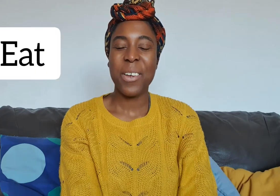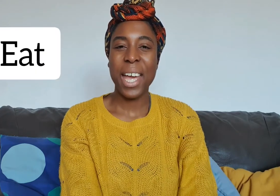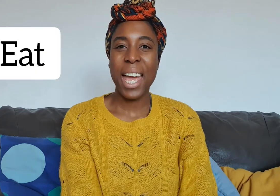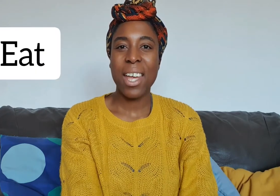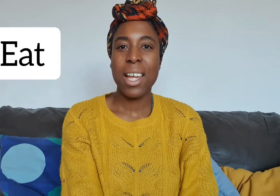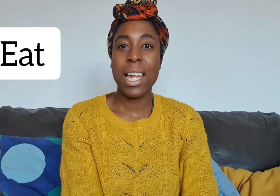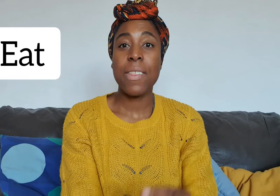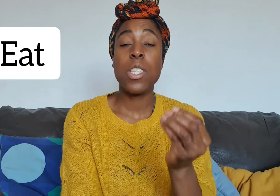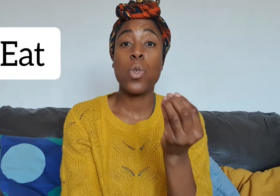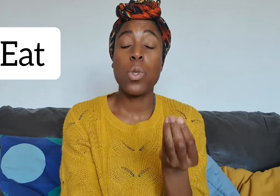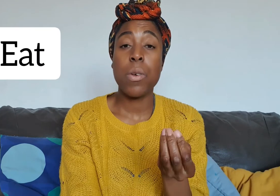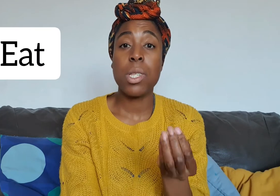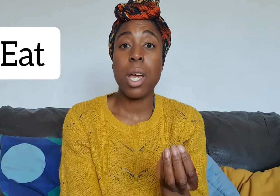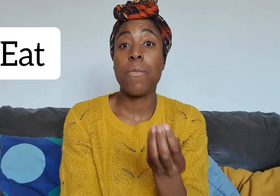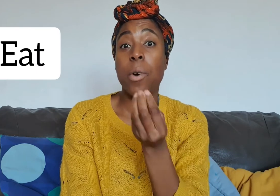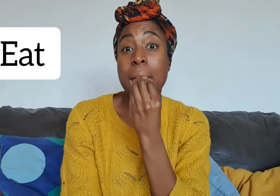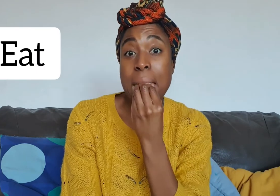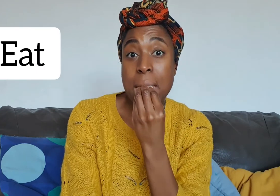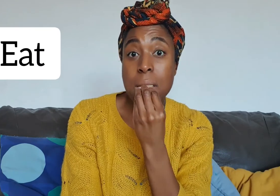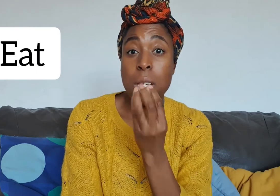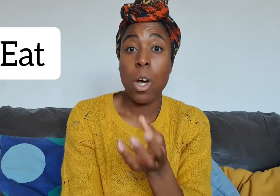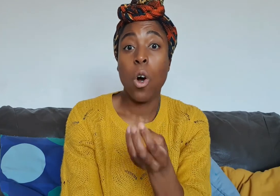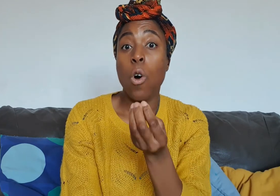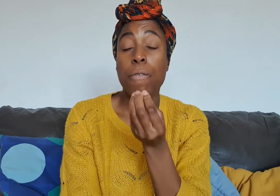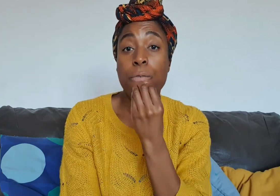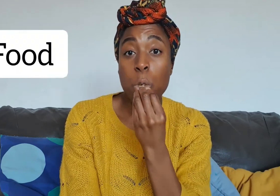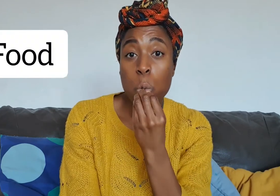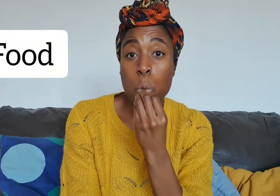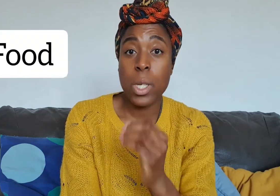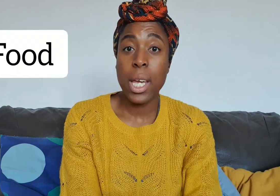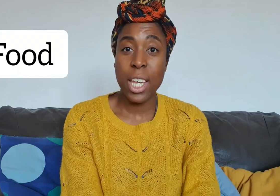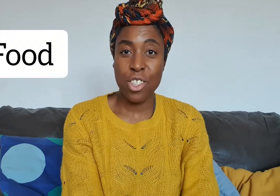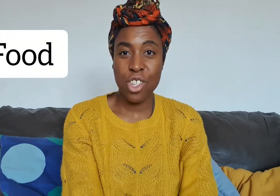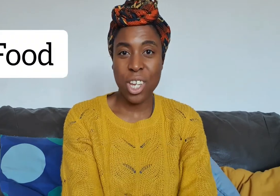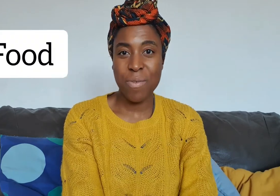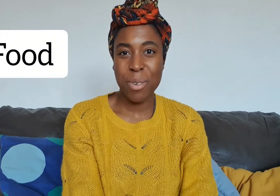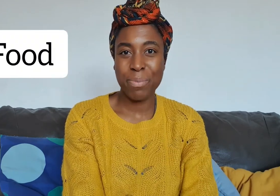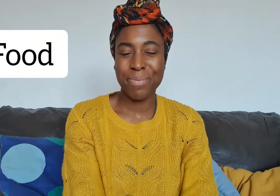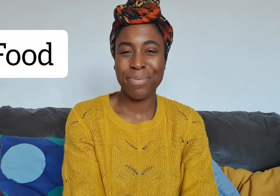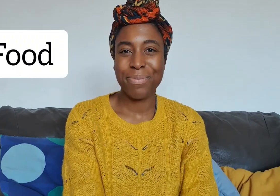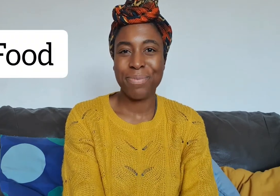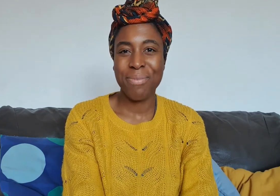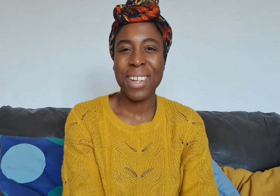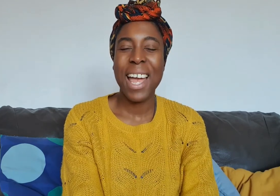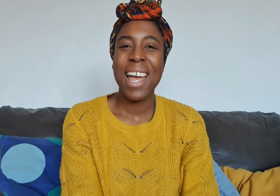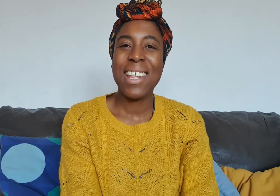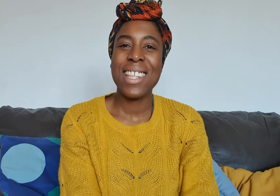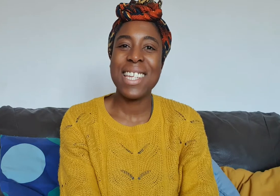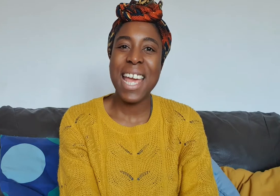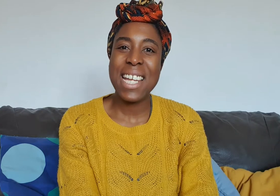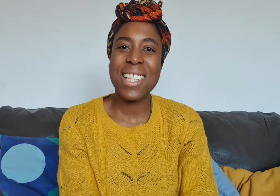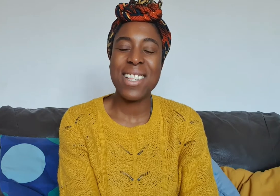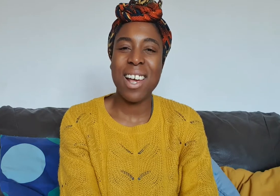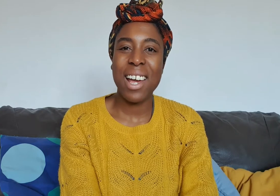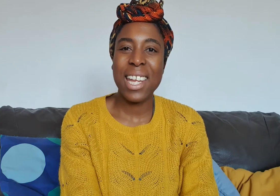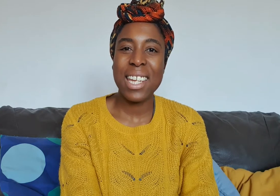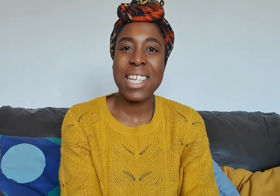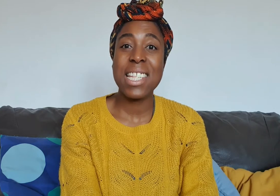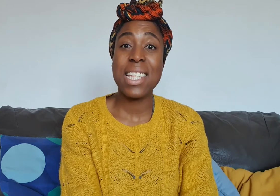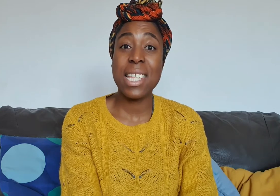Okay, now this is also the sign for eat or food in general. The next sign is